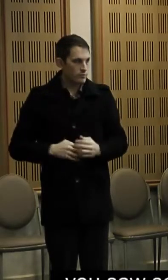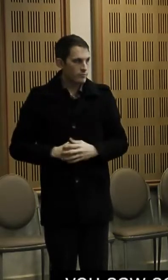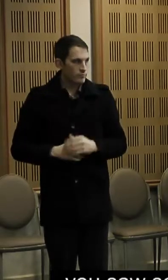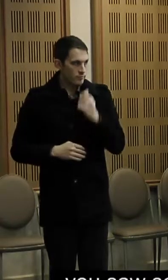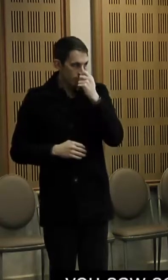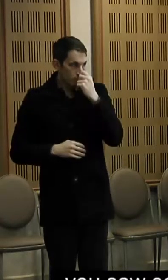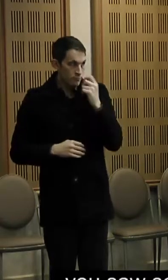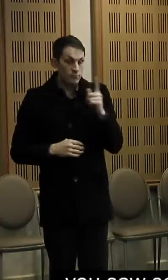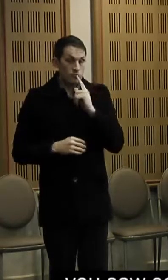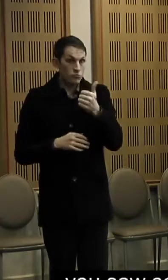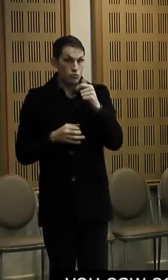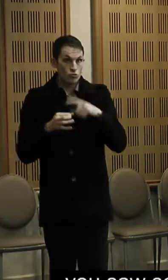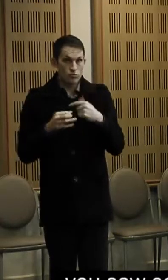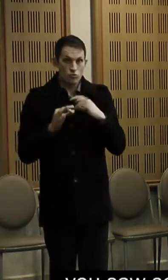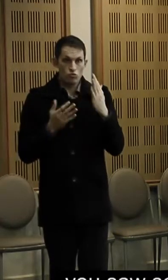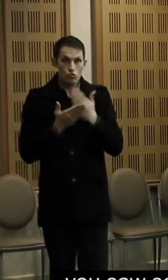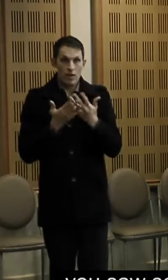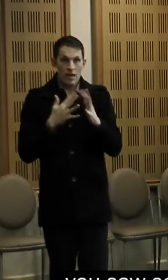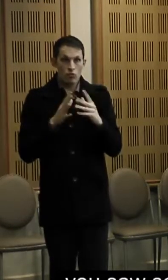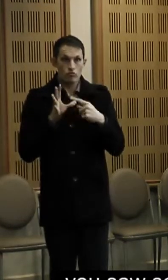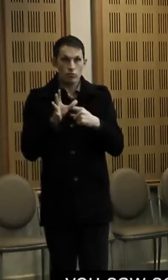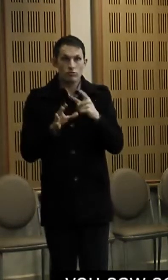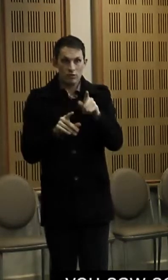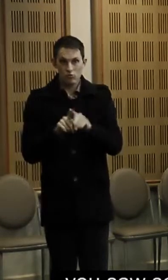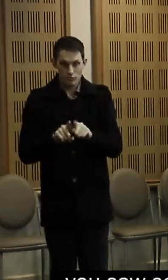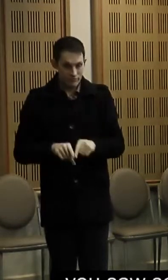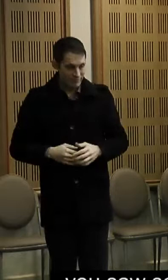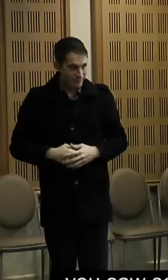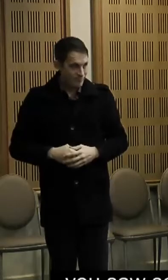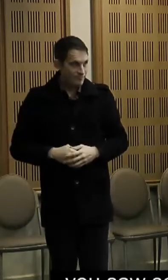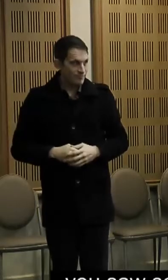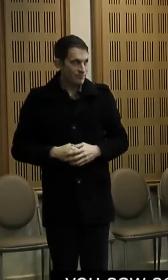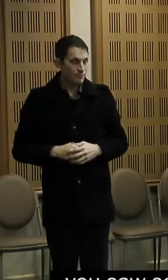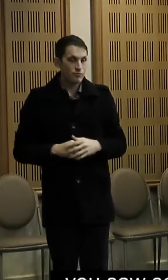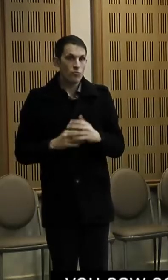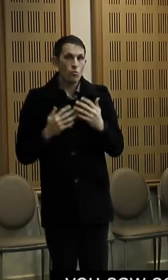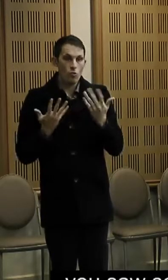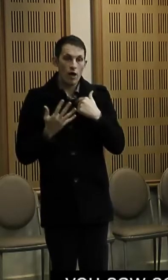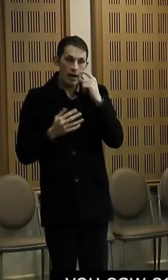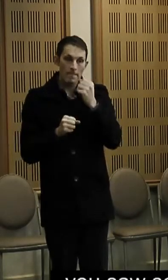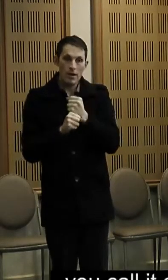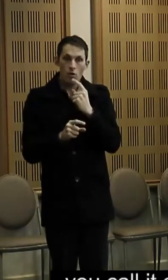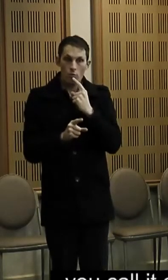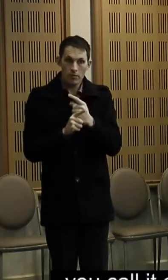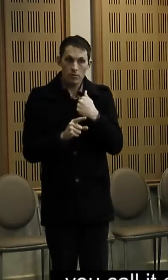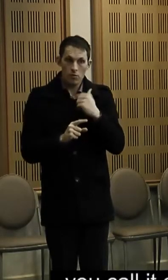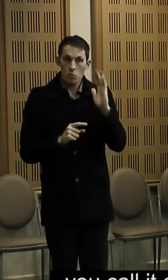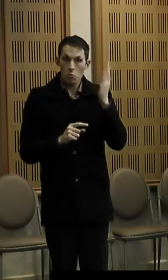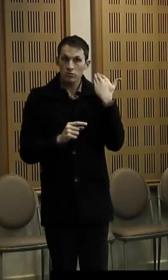Yes, good question, and I'm not sure how to respond to that either. I can make a comment though. So I was at